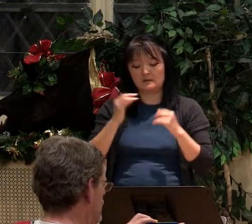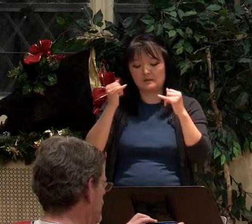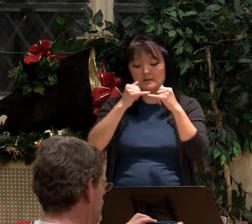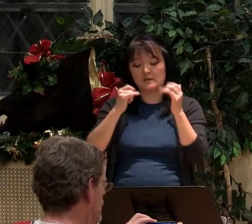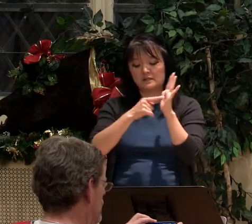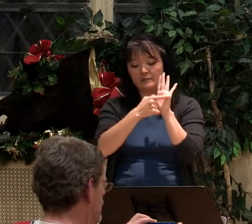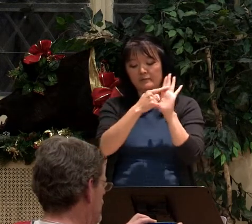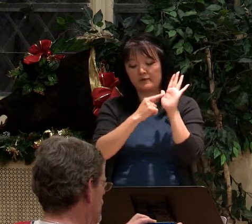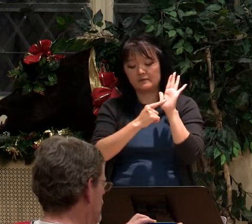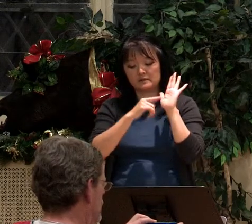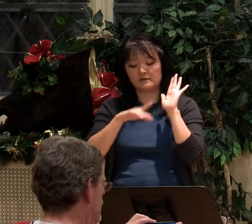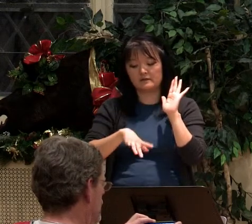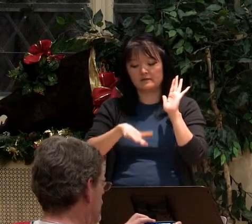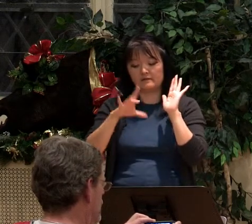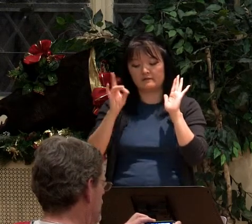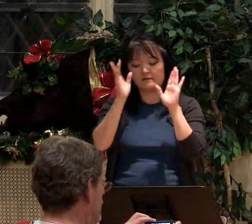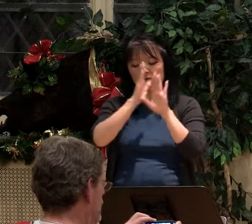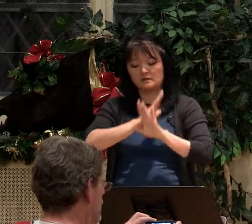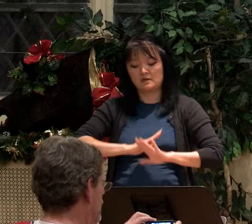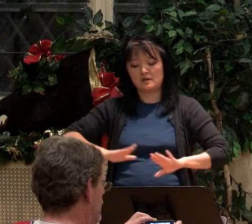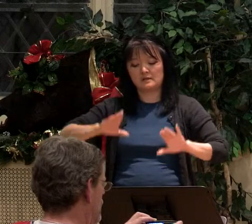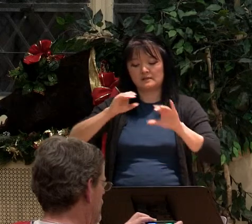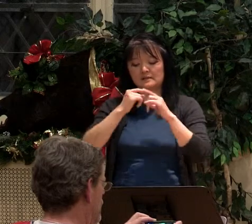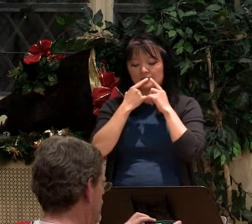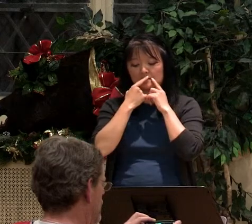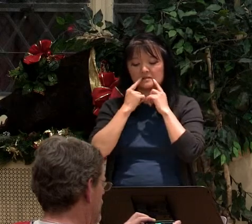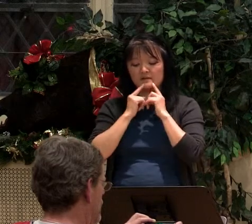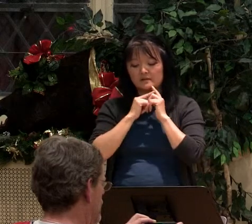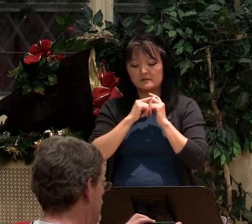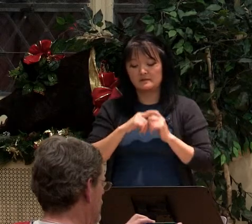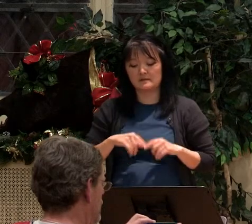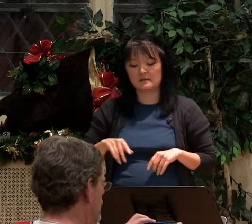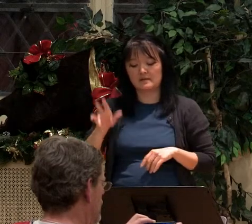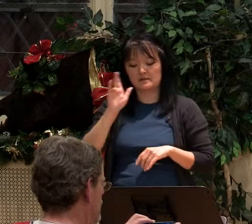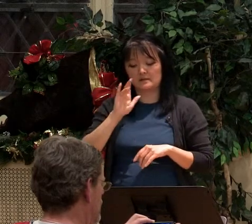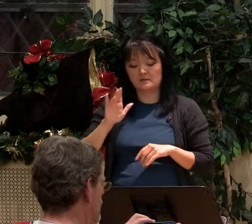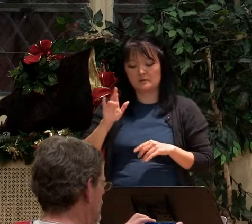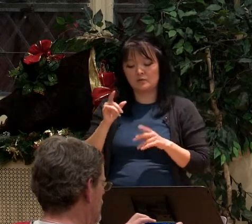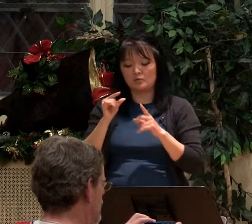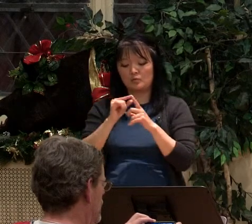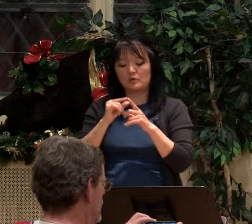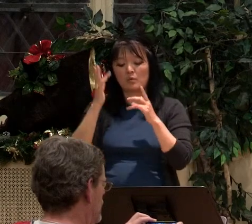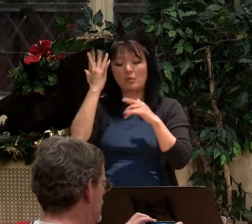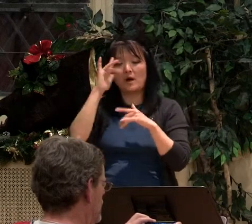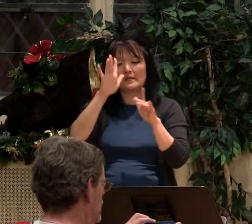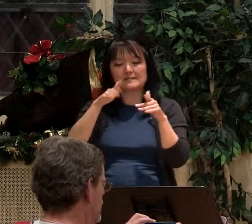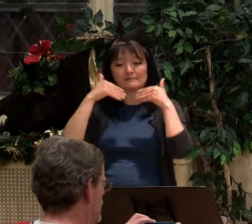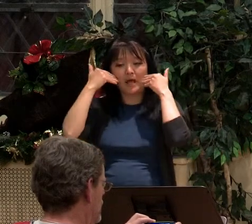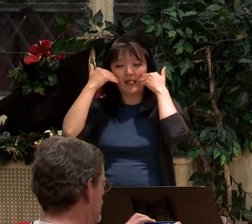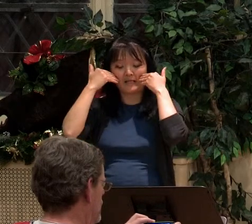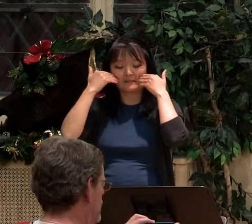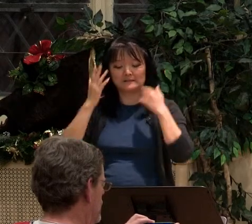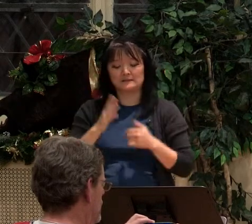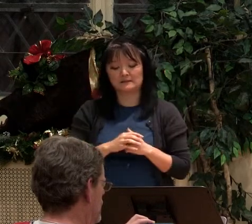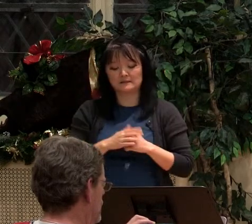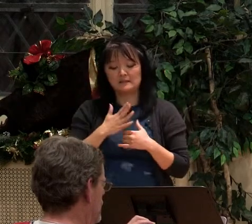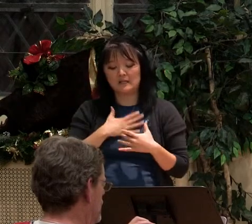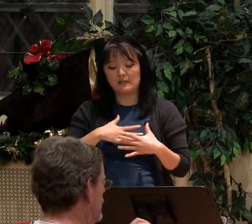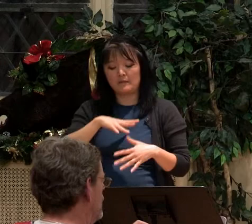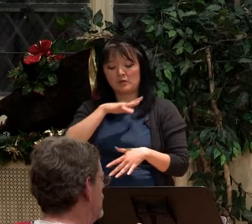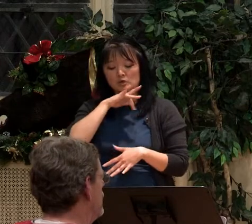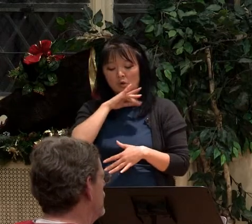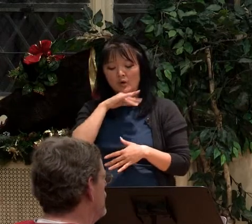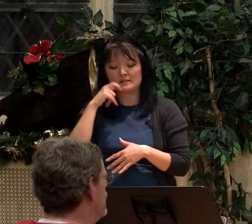found solace in the innocence of your lips. They spilled the words, "Why are you smiling?" And my soiled skin was able to